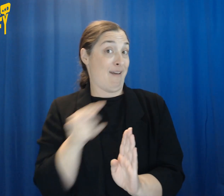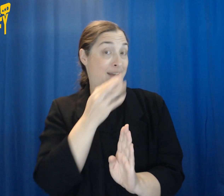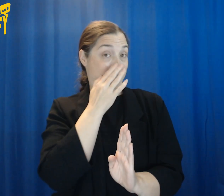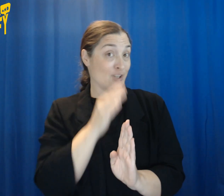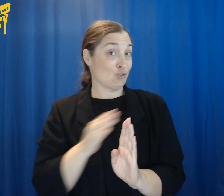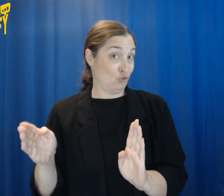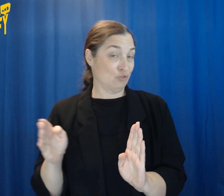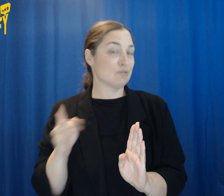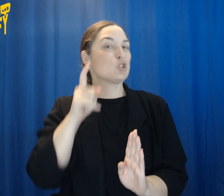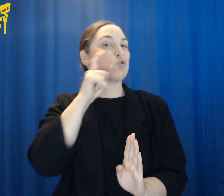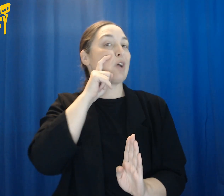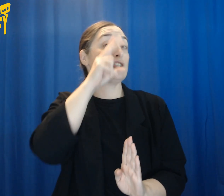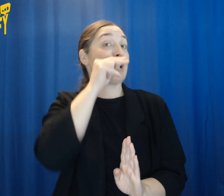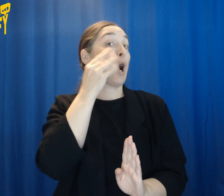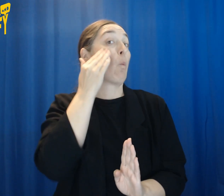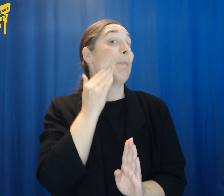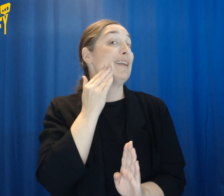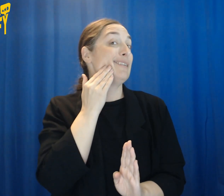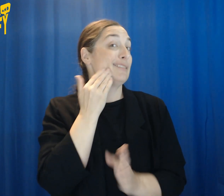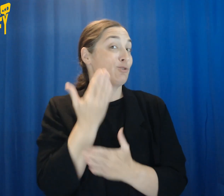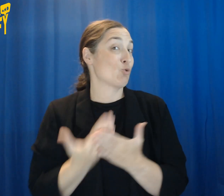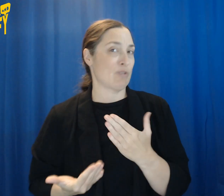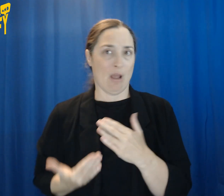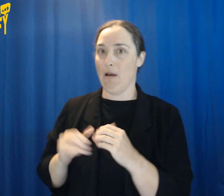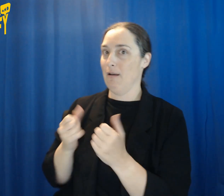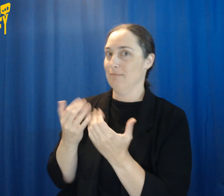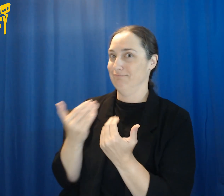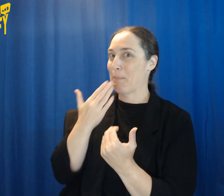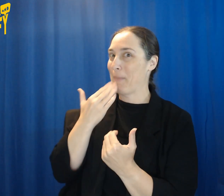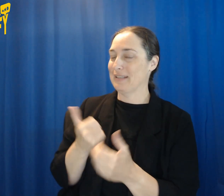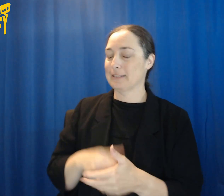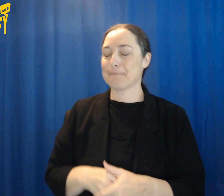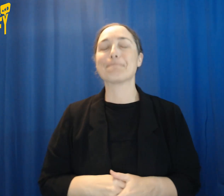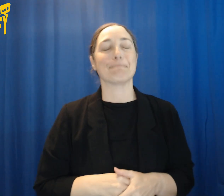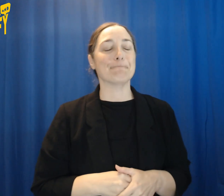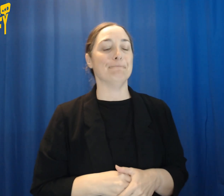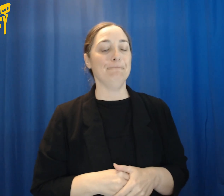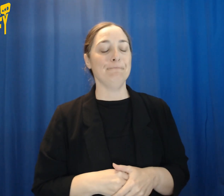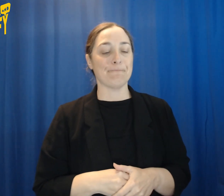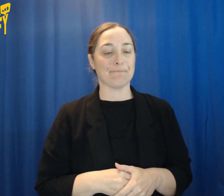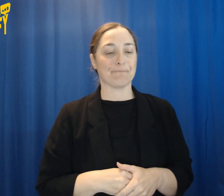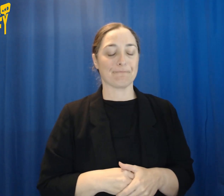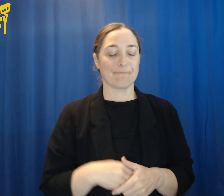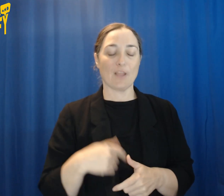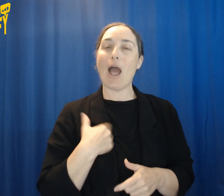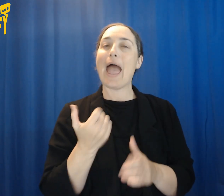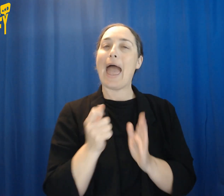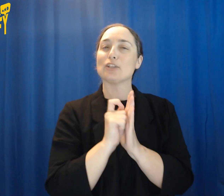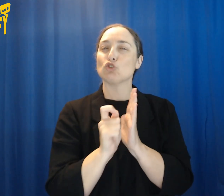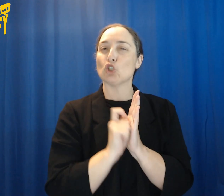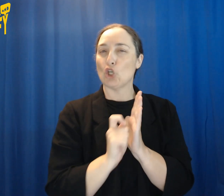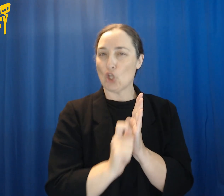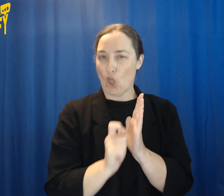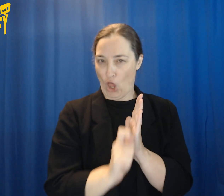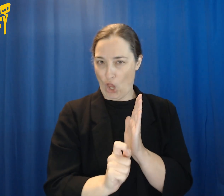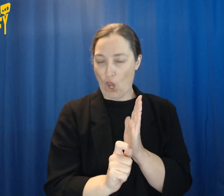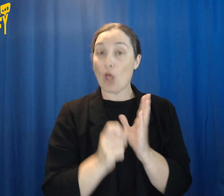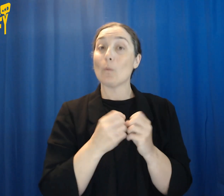woman. Please do. So I had a journal when I had my first boyfriend, and